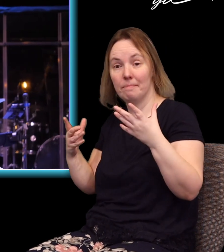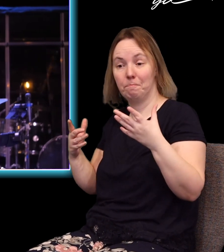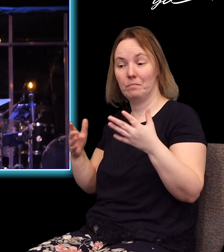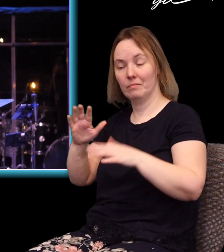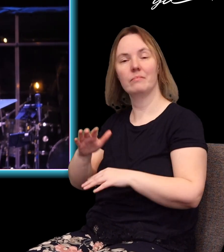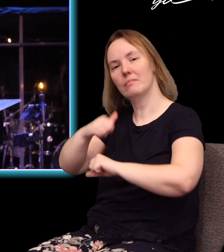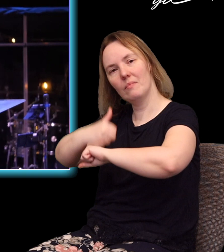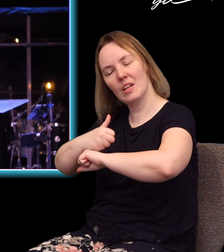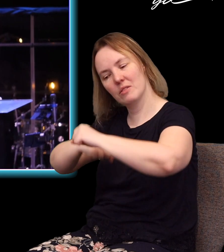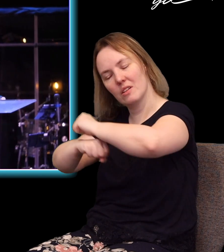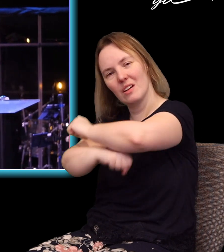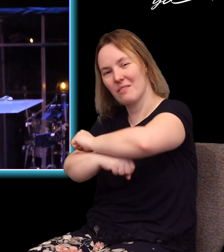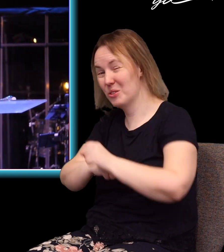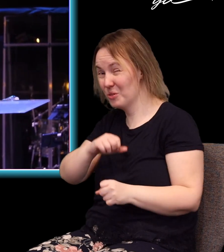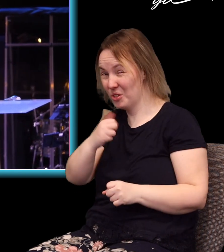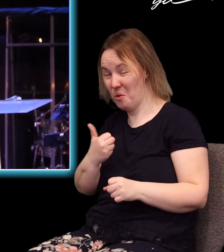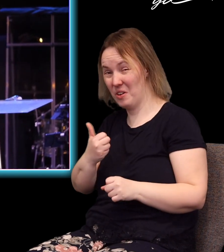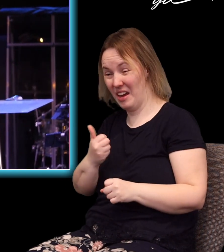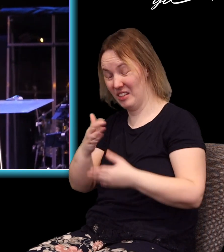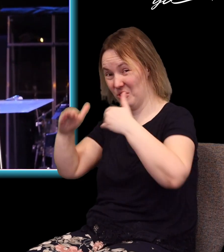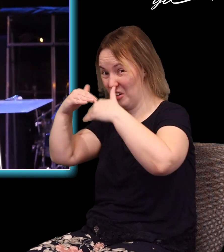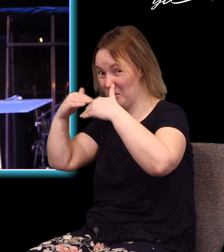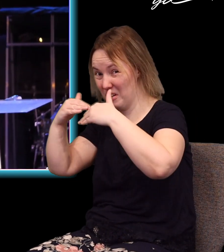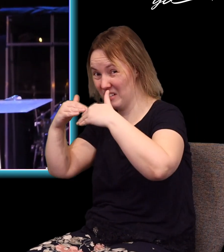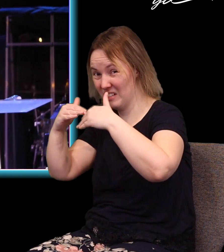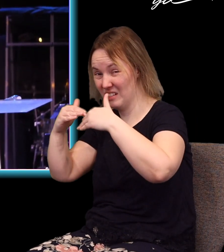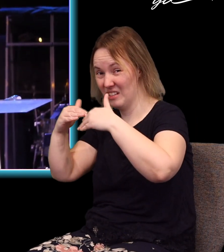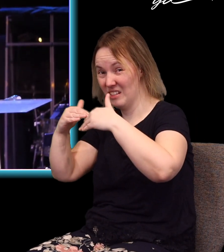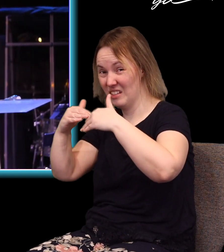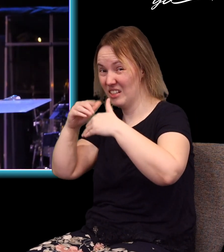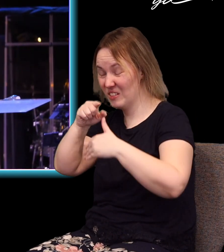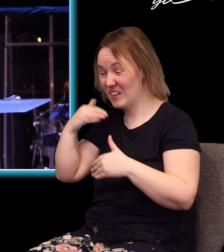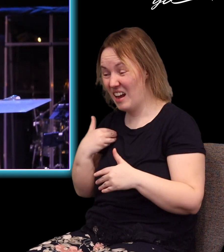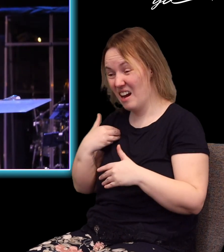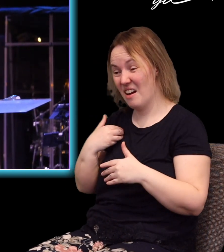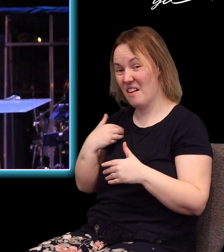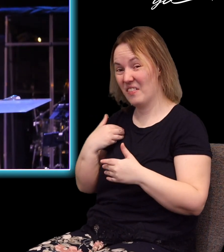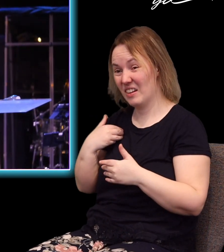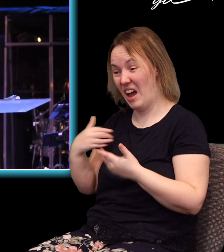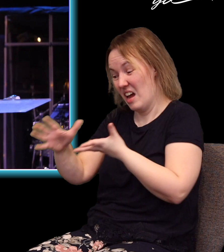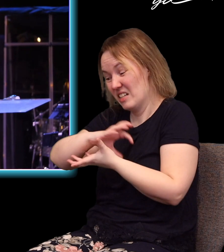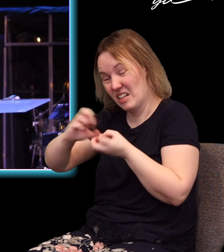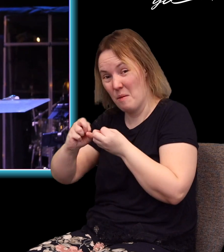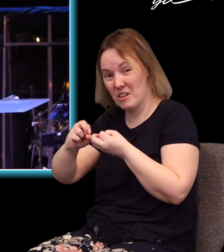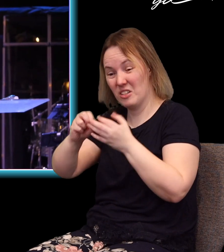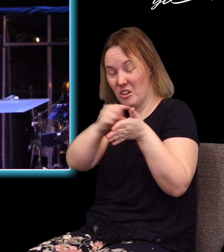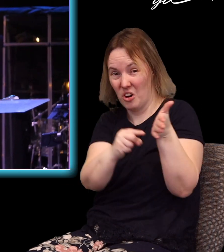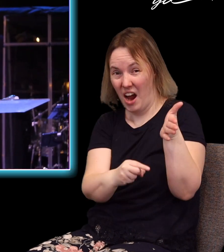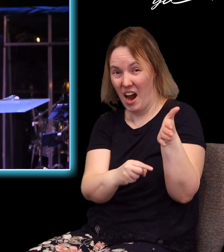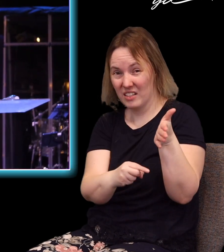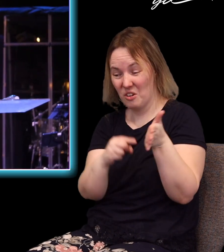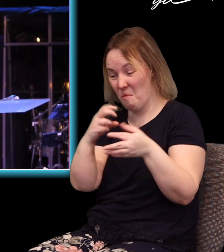foundation, because if you don't and you begin to build upon it, you're going to have, you know, potentially a damaged building or